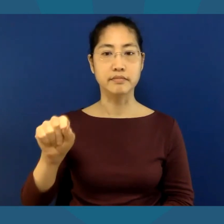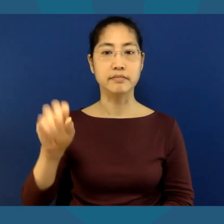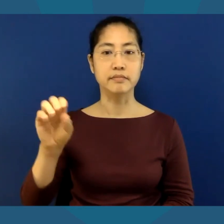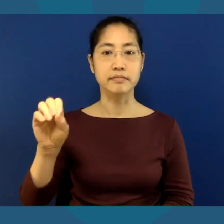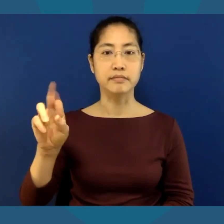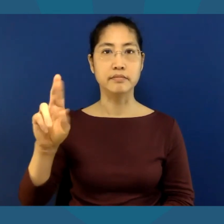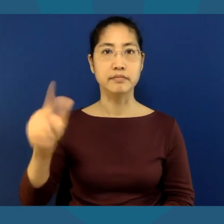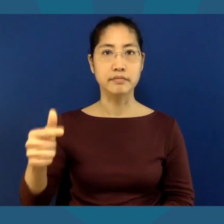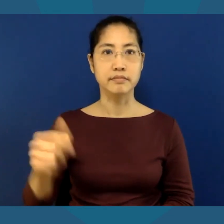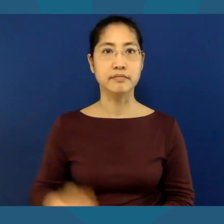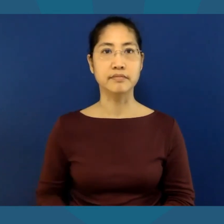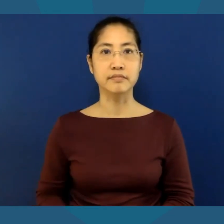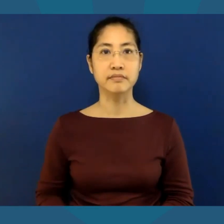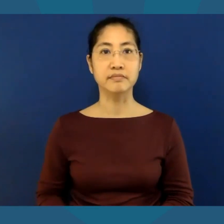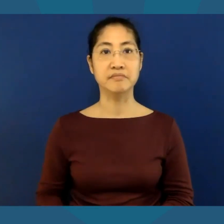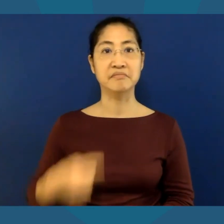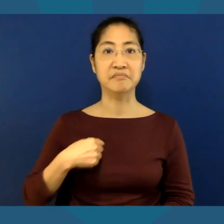www.danielforarizona.org.